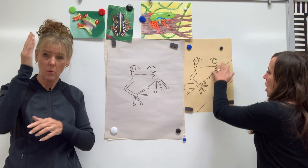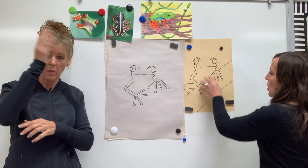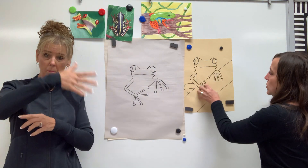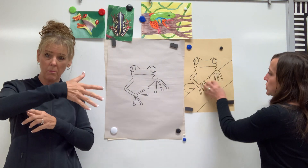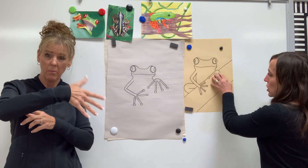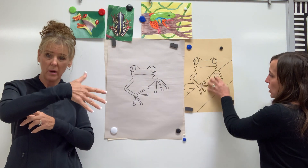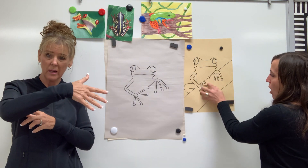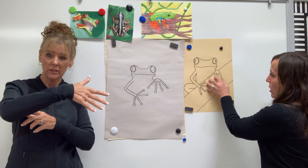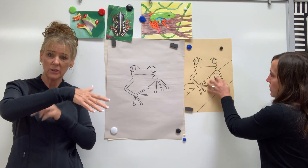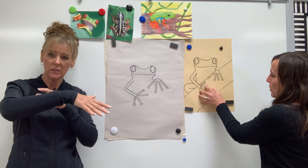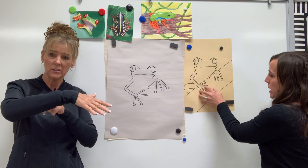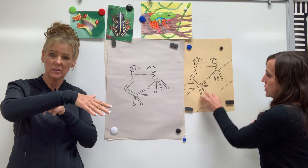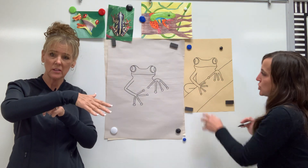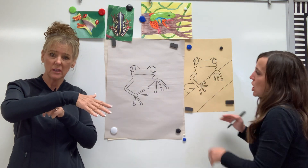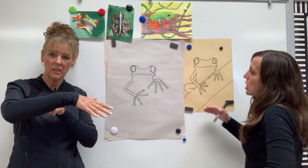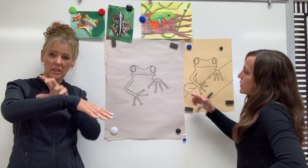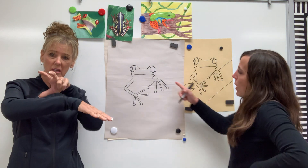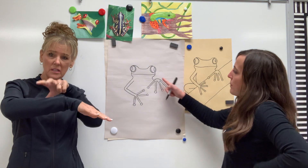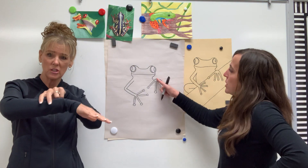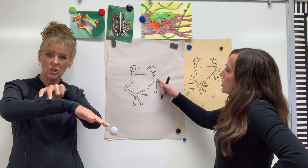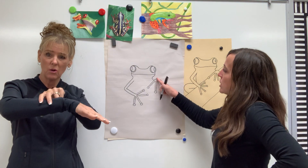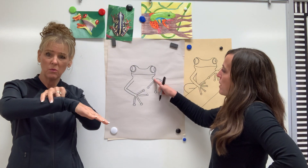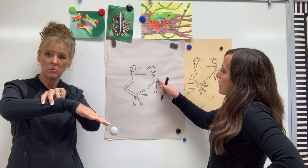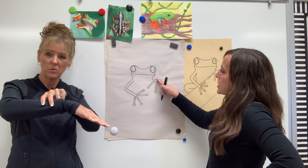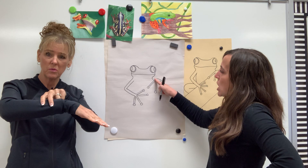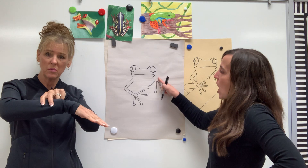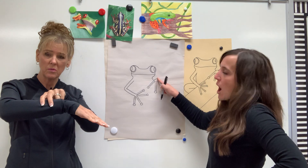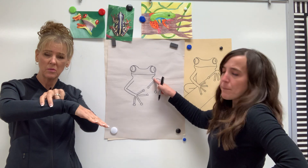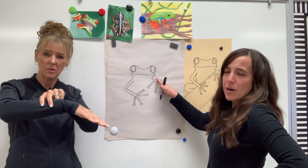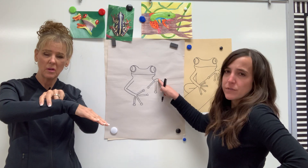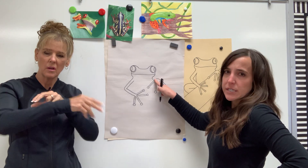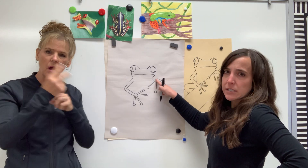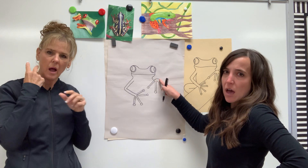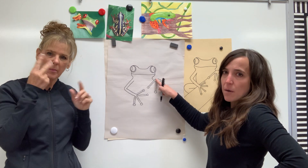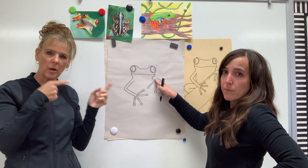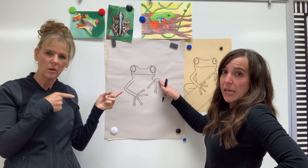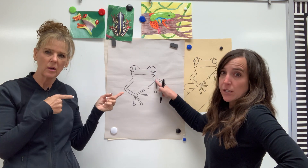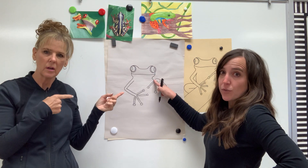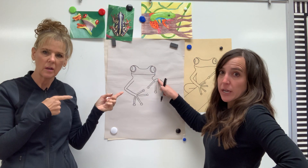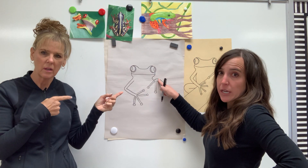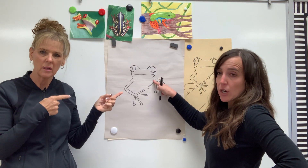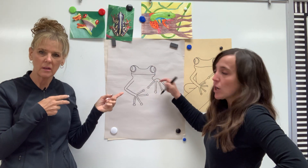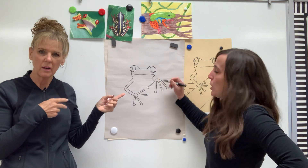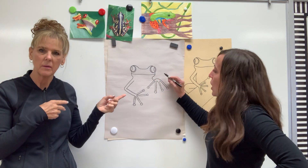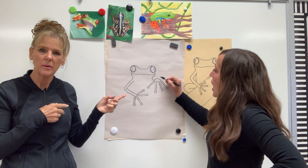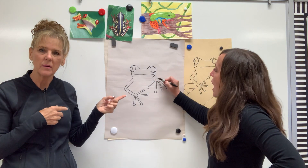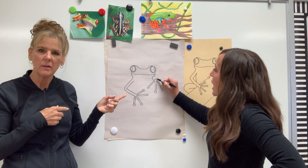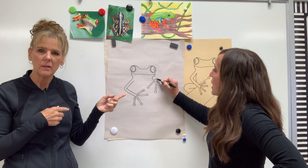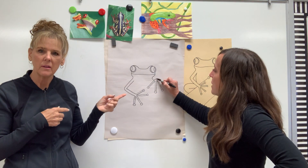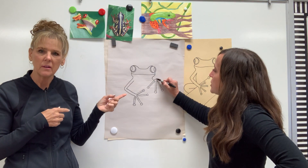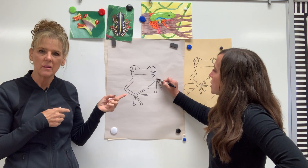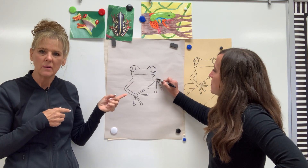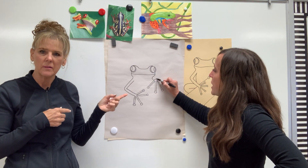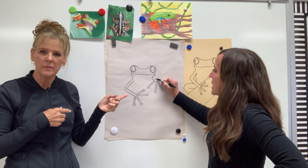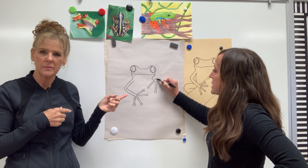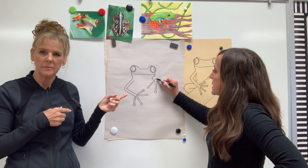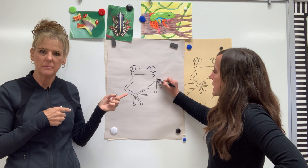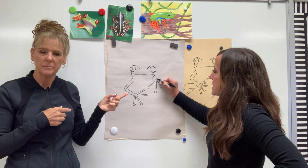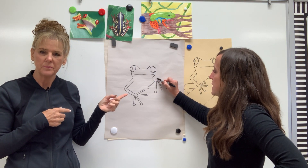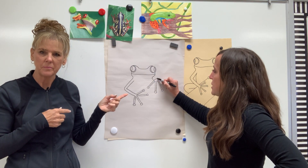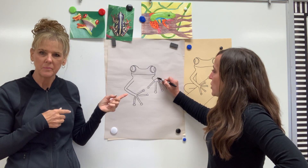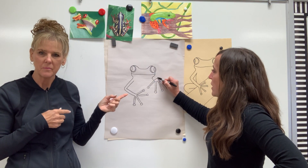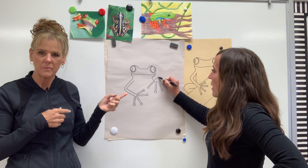his toes are on the branch. So I'm gonna look at about the top of this hand right here, and I'm just gonna make